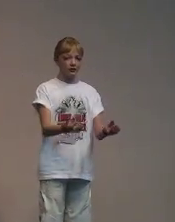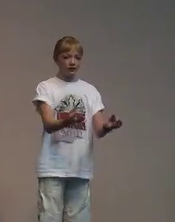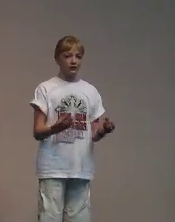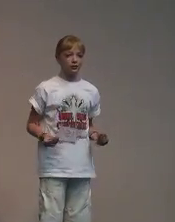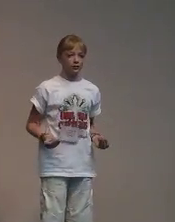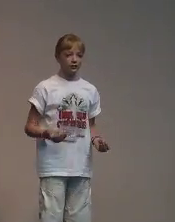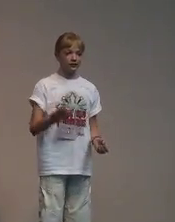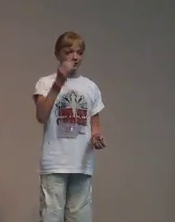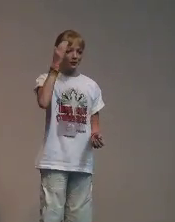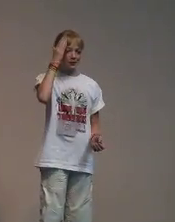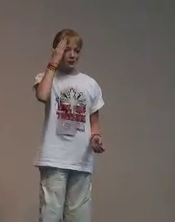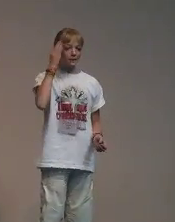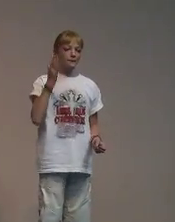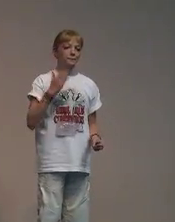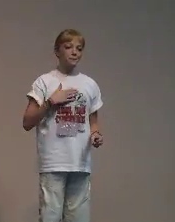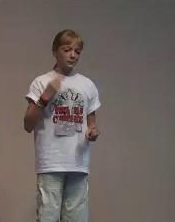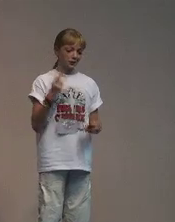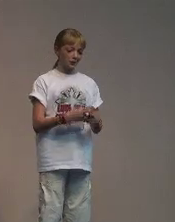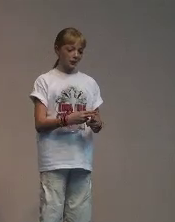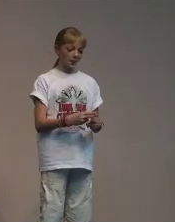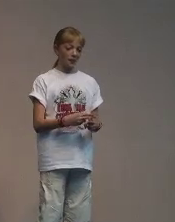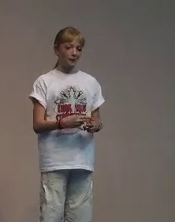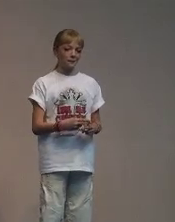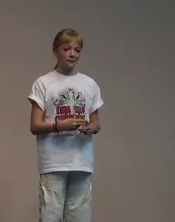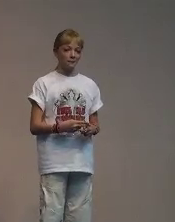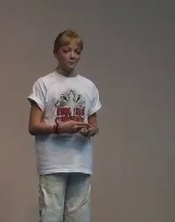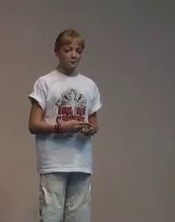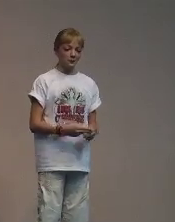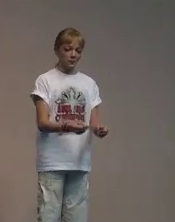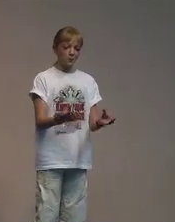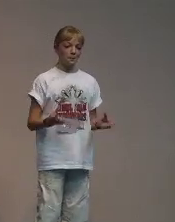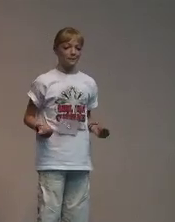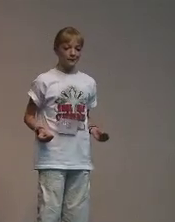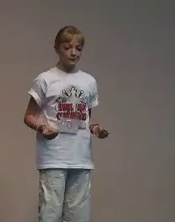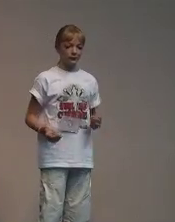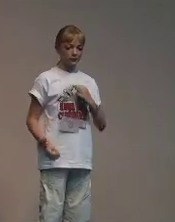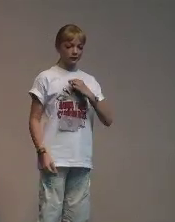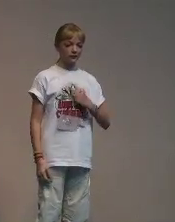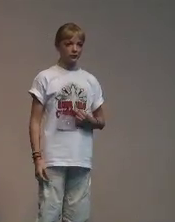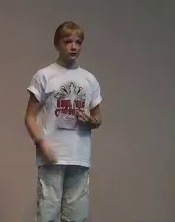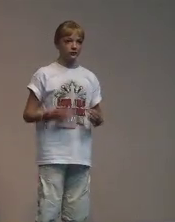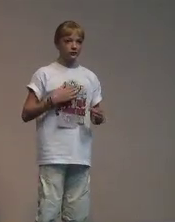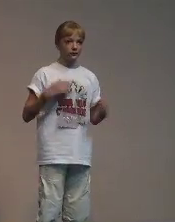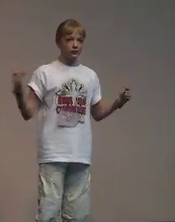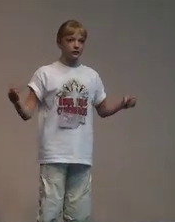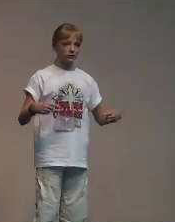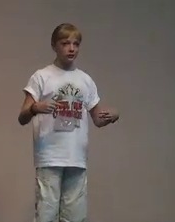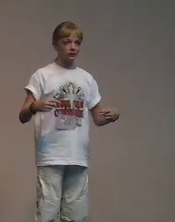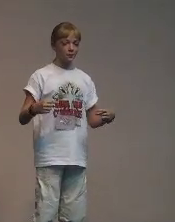You can't leave my day, you can't leave my day